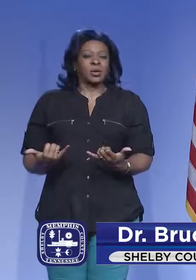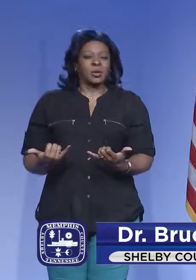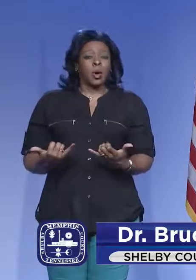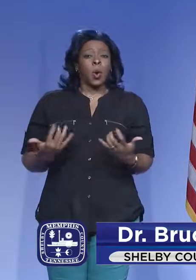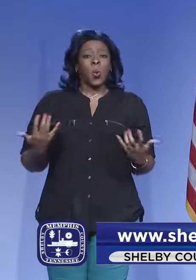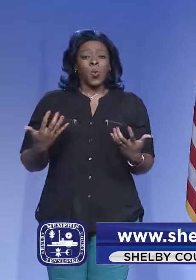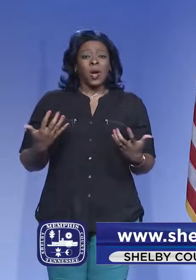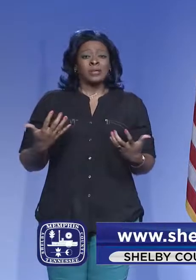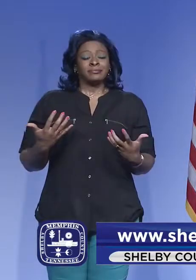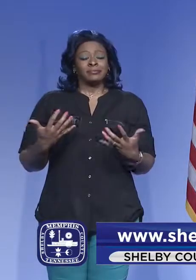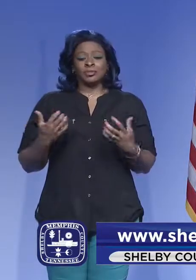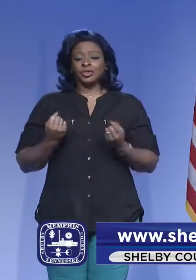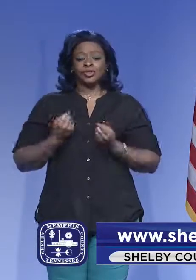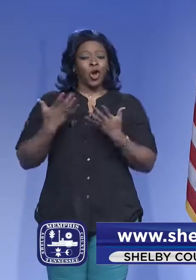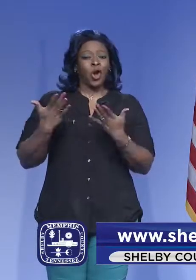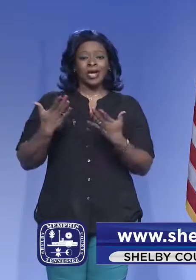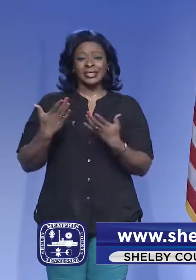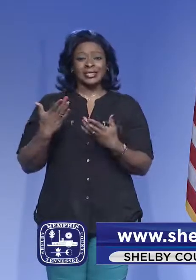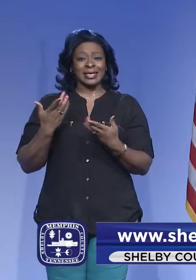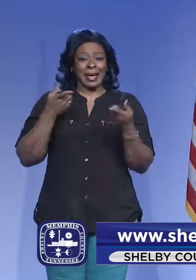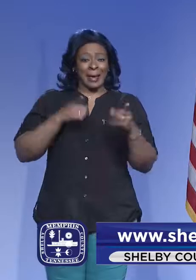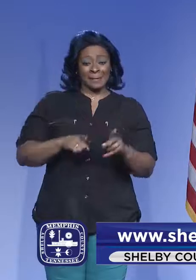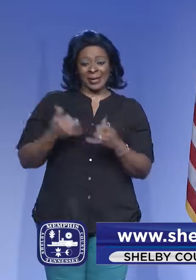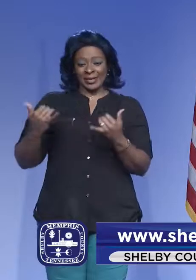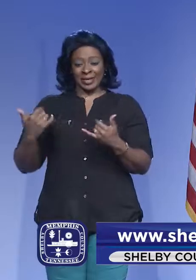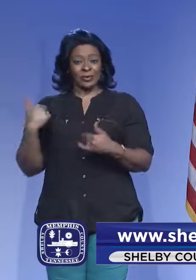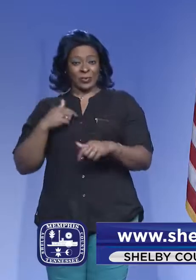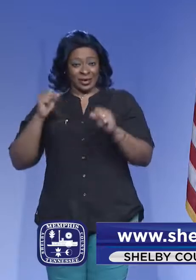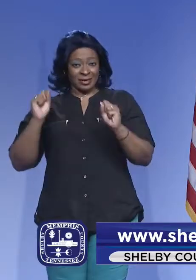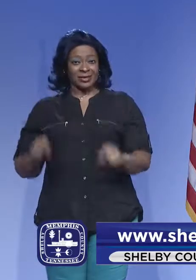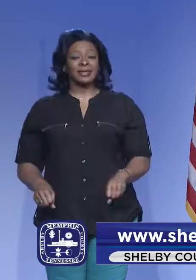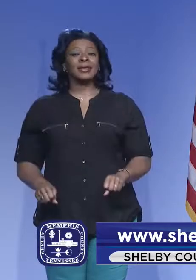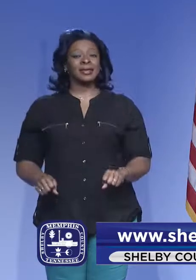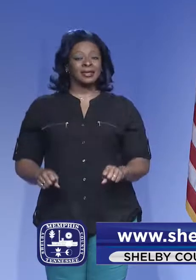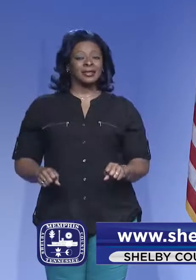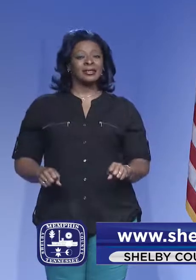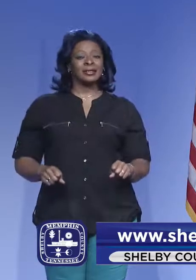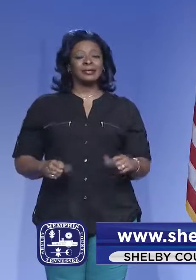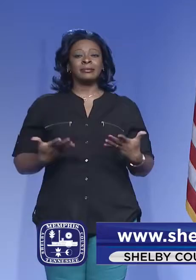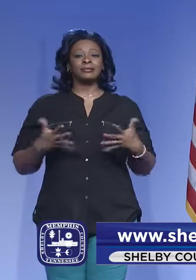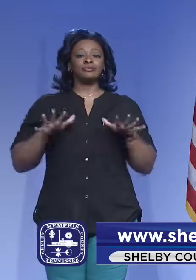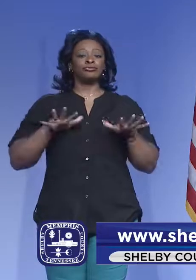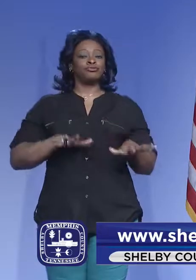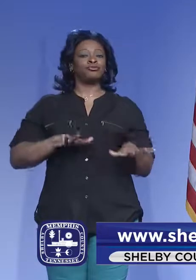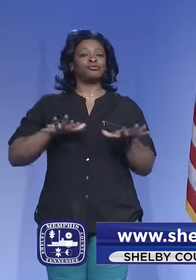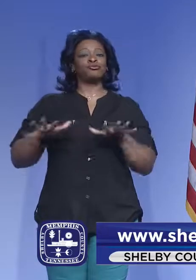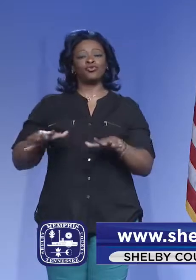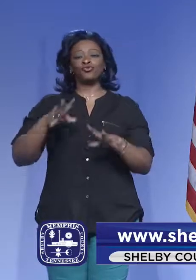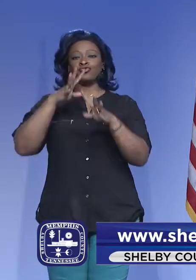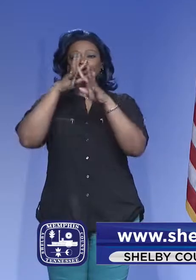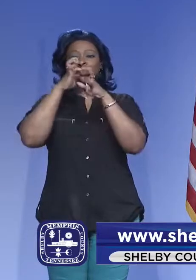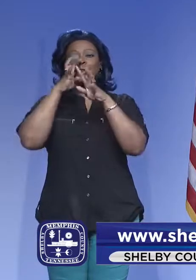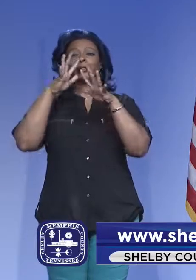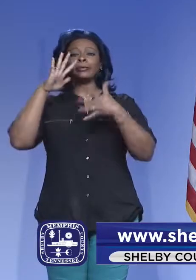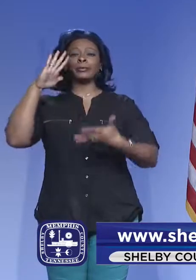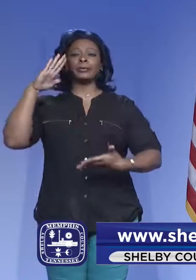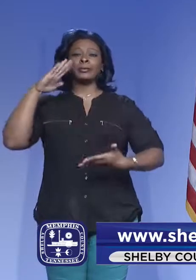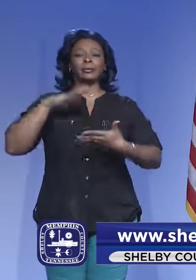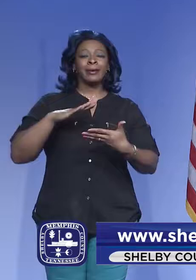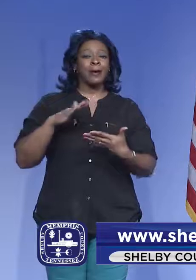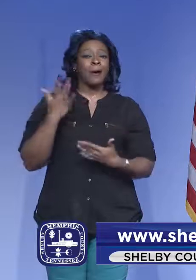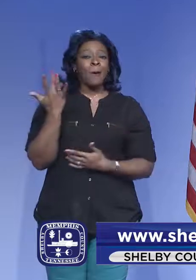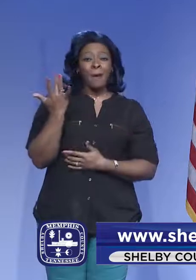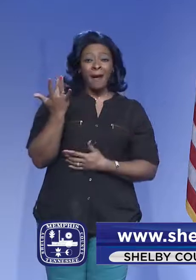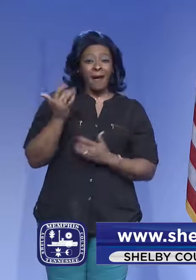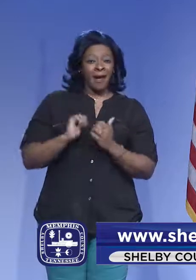has brought us to this point to where we can relax some of the restrictions. As you